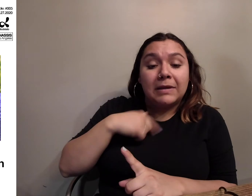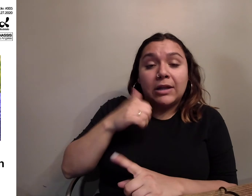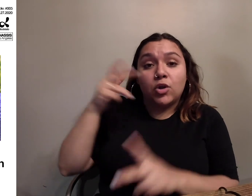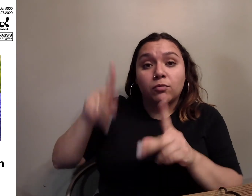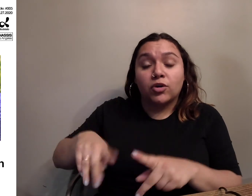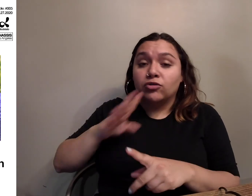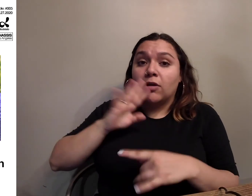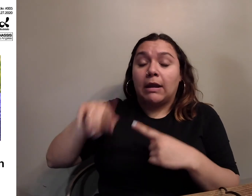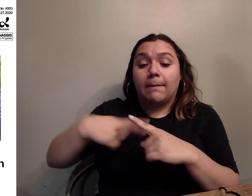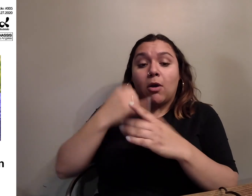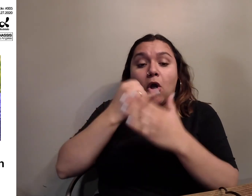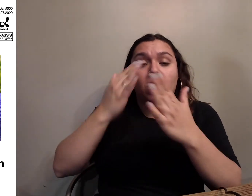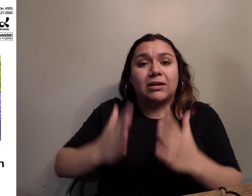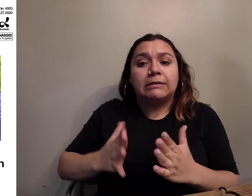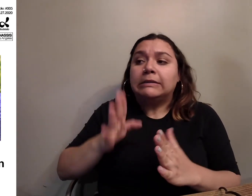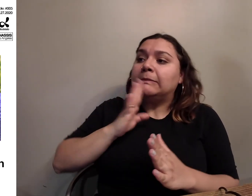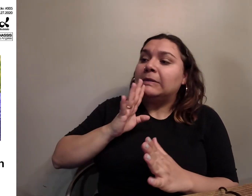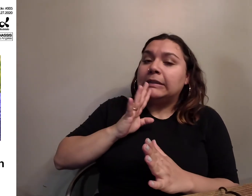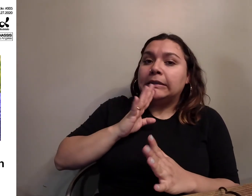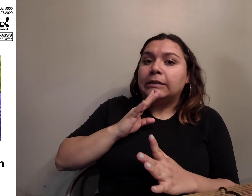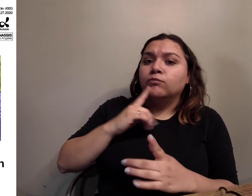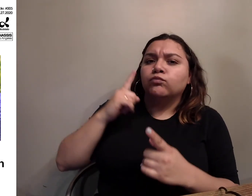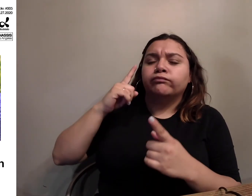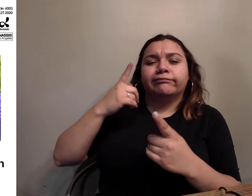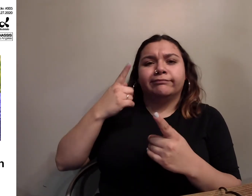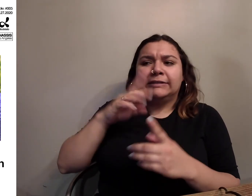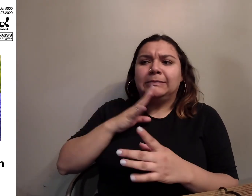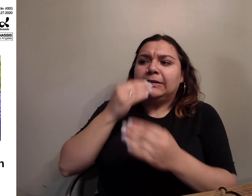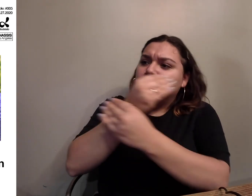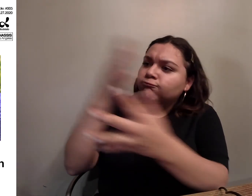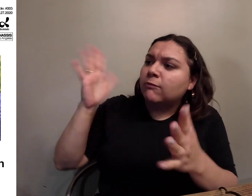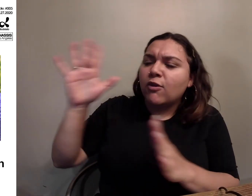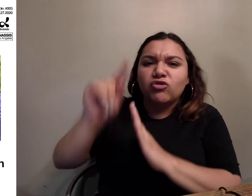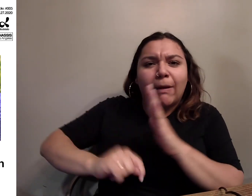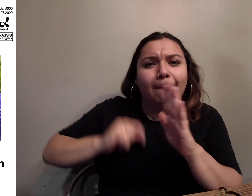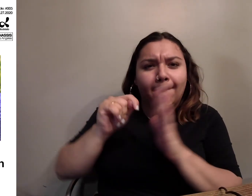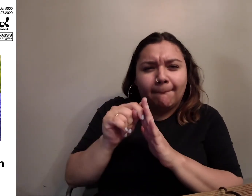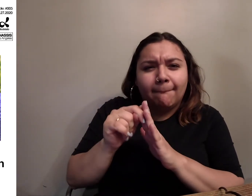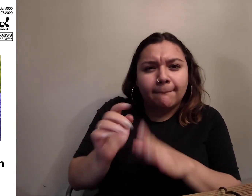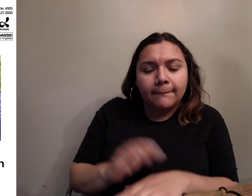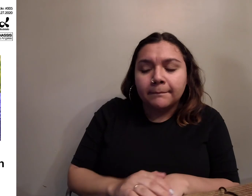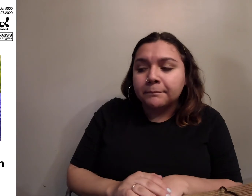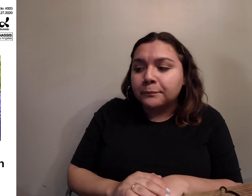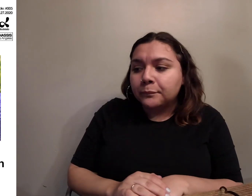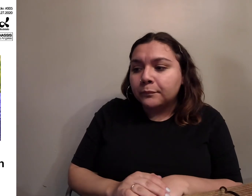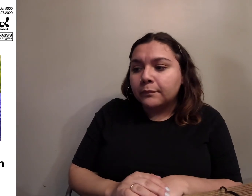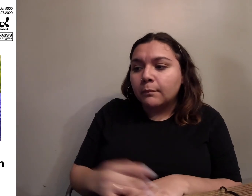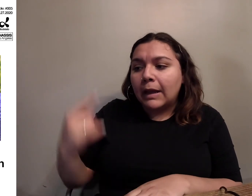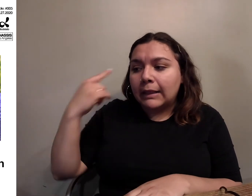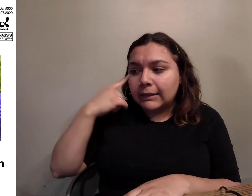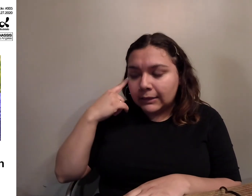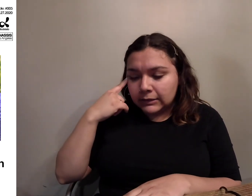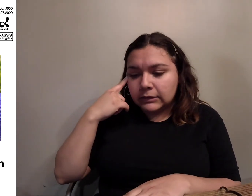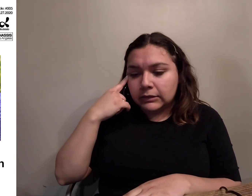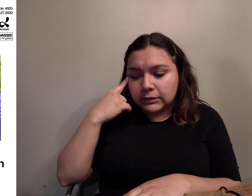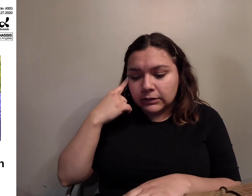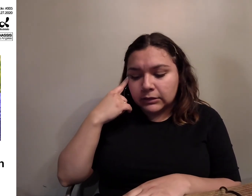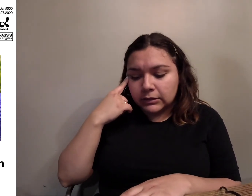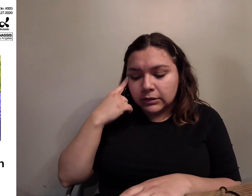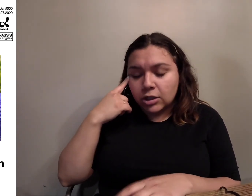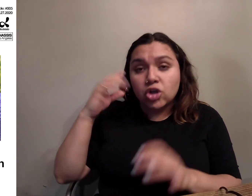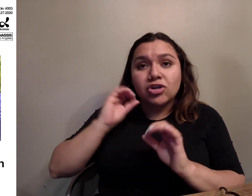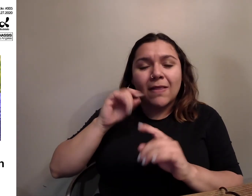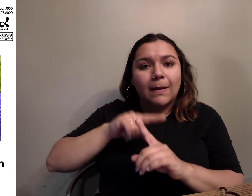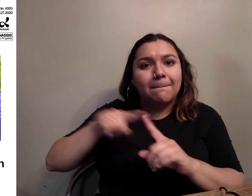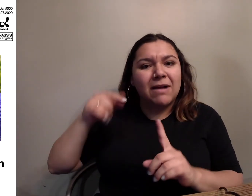artist speaking to the times, an artist speaking to their time. I think that there is nothing